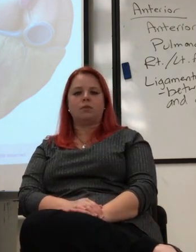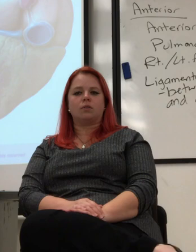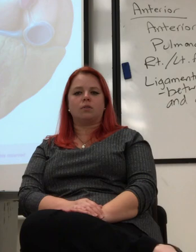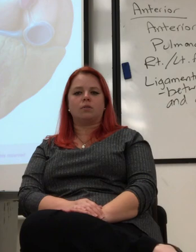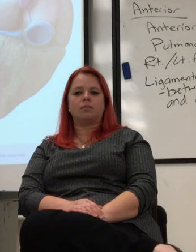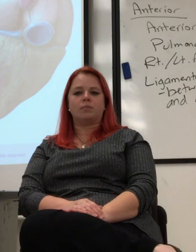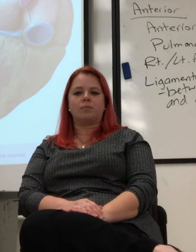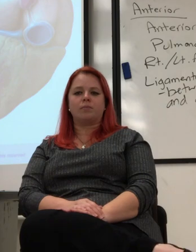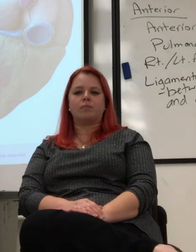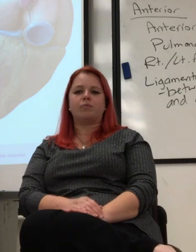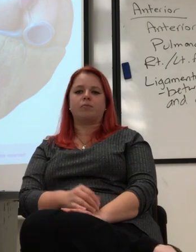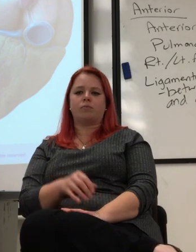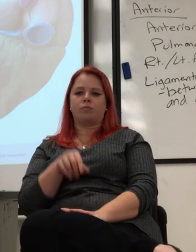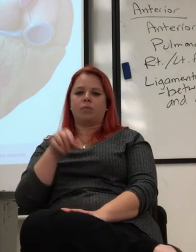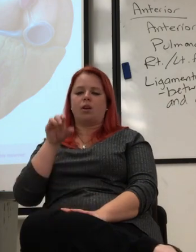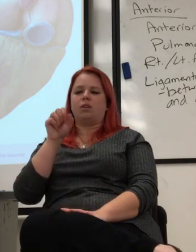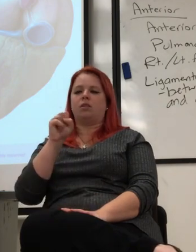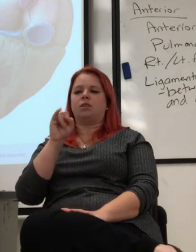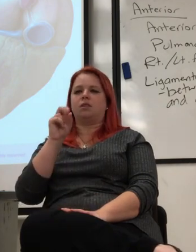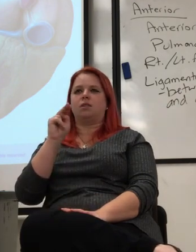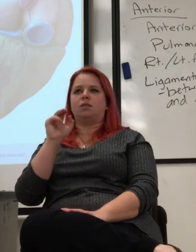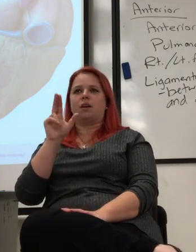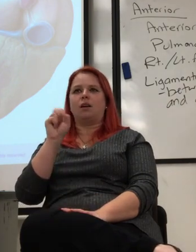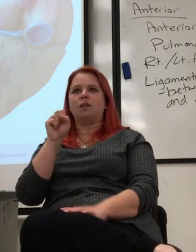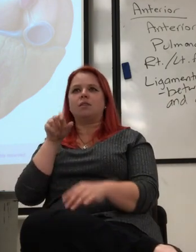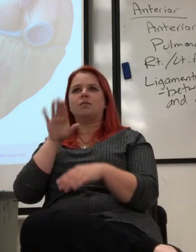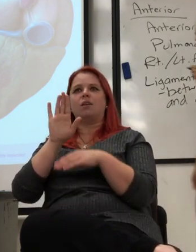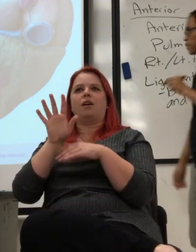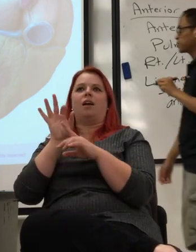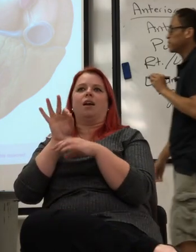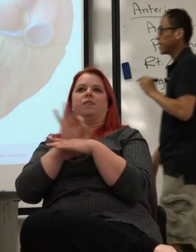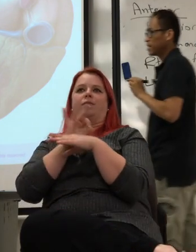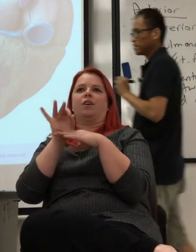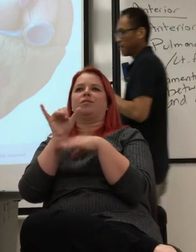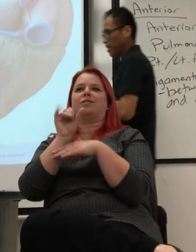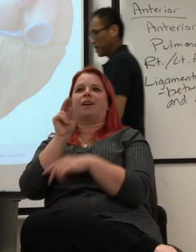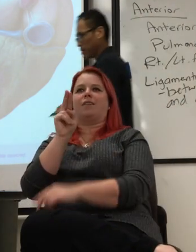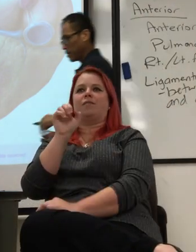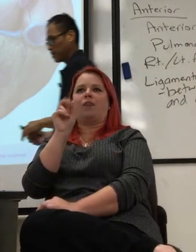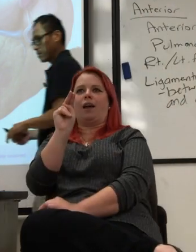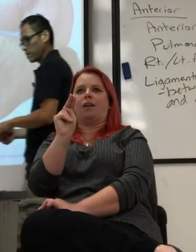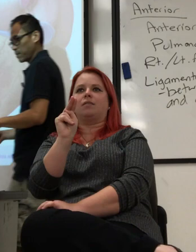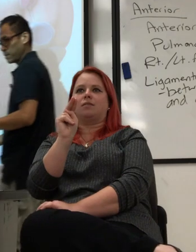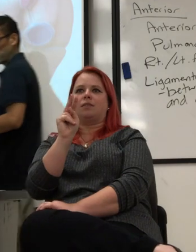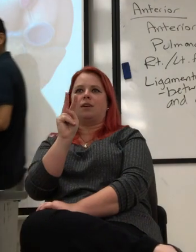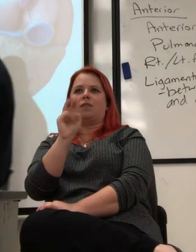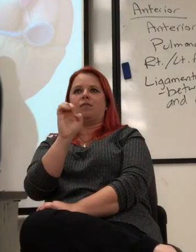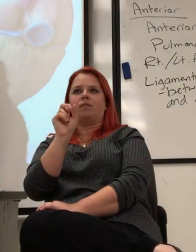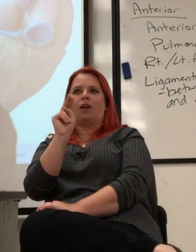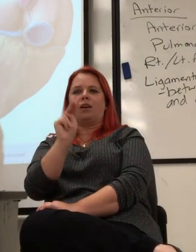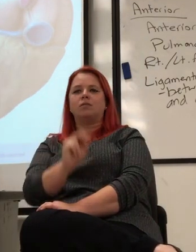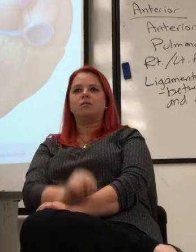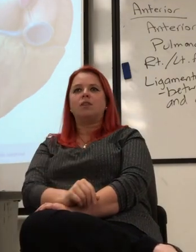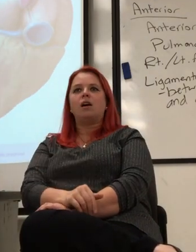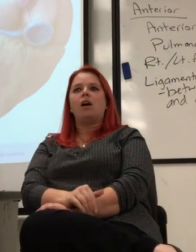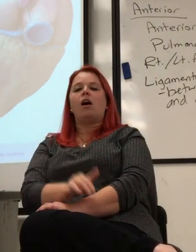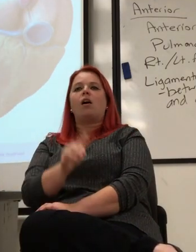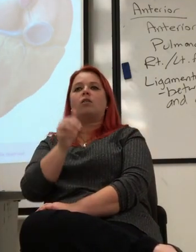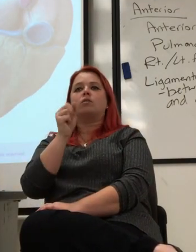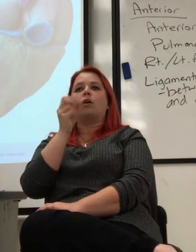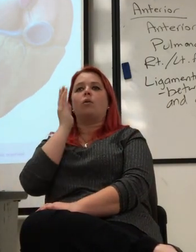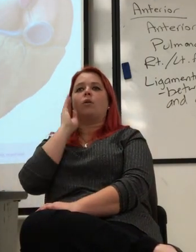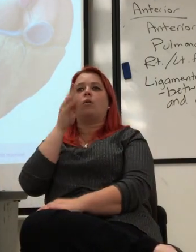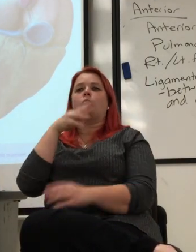Sinus. It functions as a vein. It functions as a vein. So it's